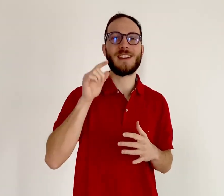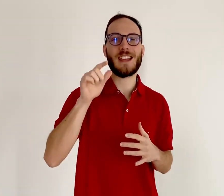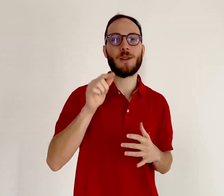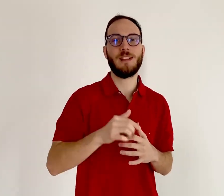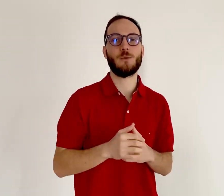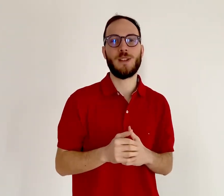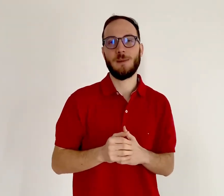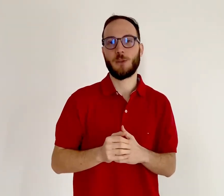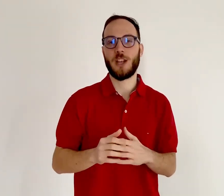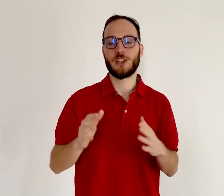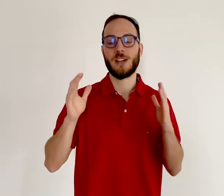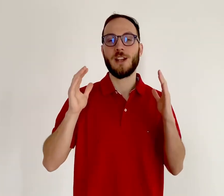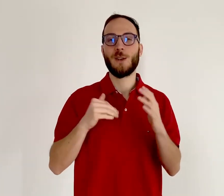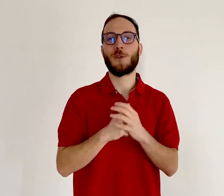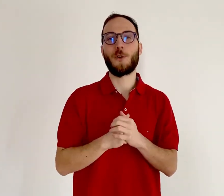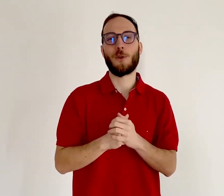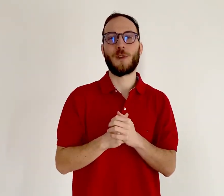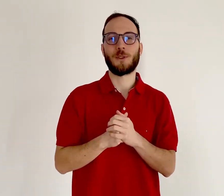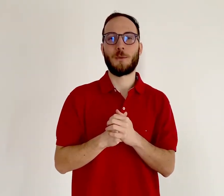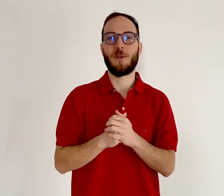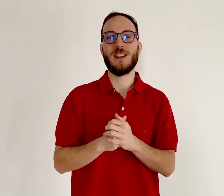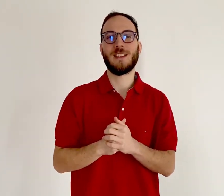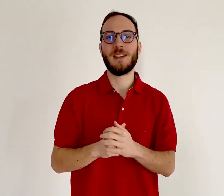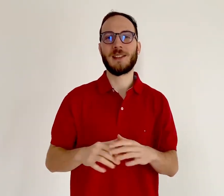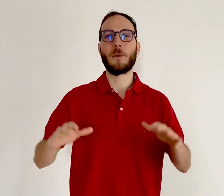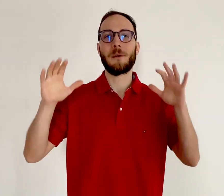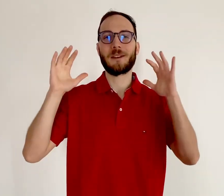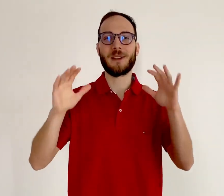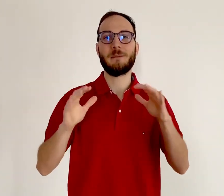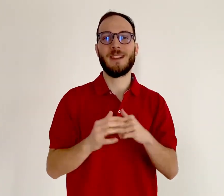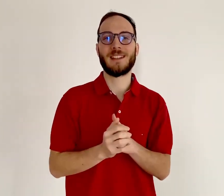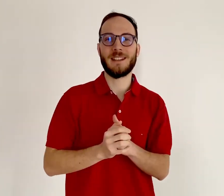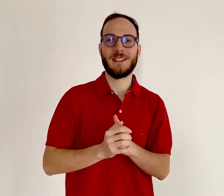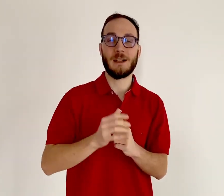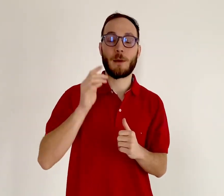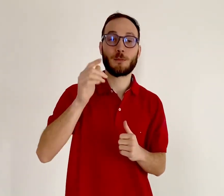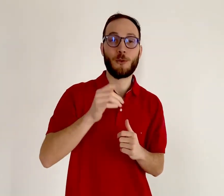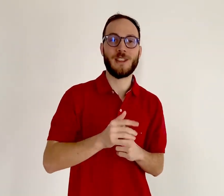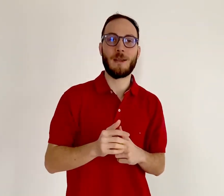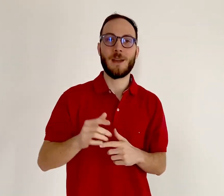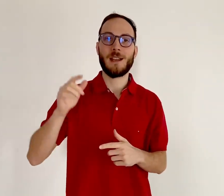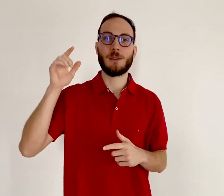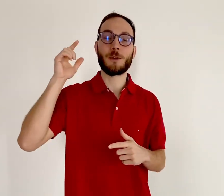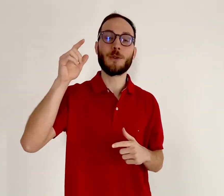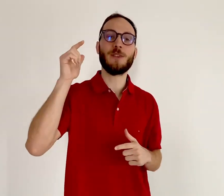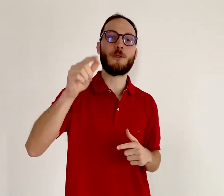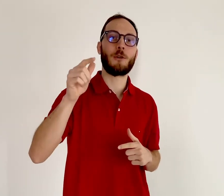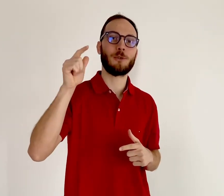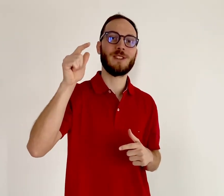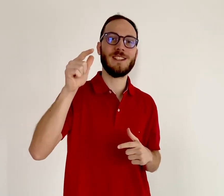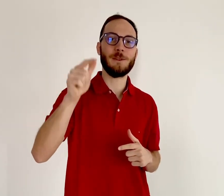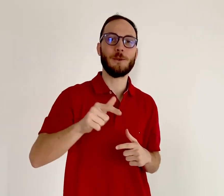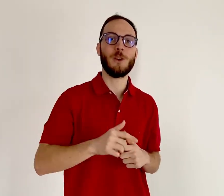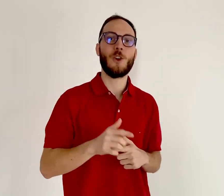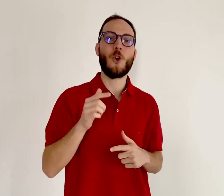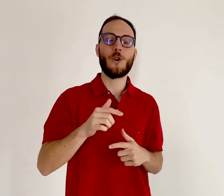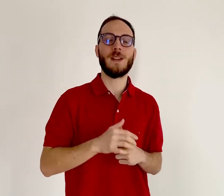guaranteed reciprocation for all of our top affiliates now we're incredibly excited about profit name so we're looking forward to see you on the